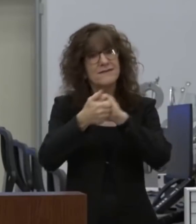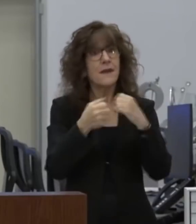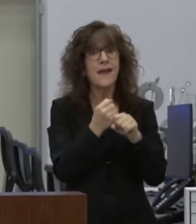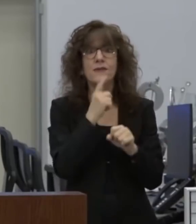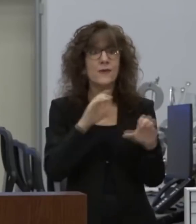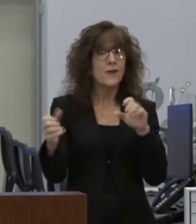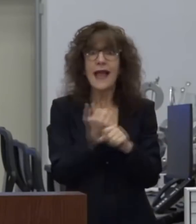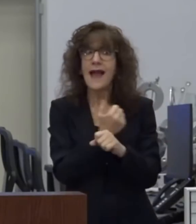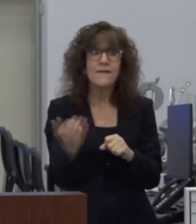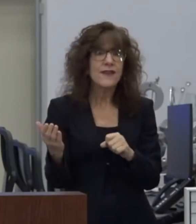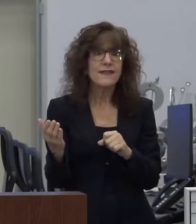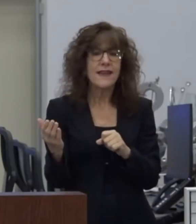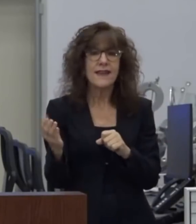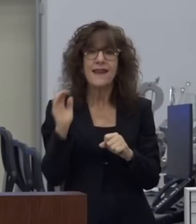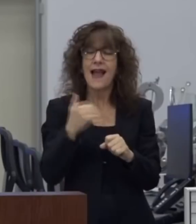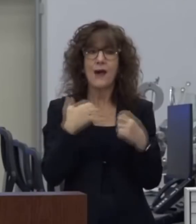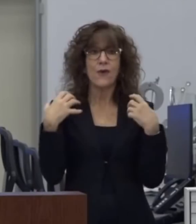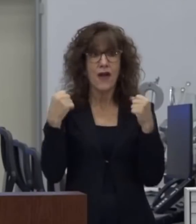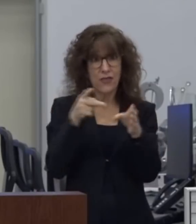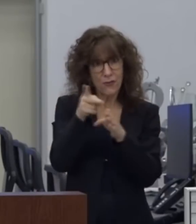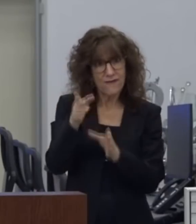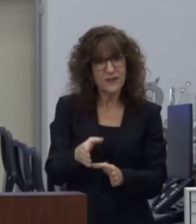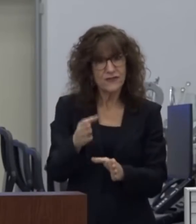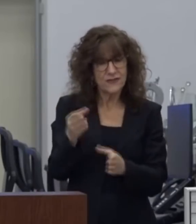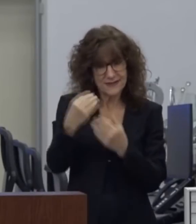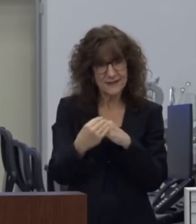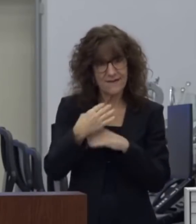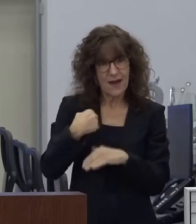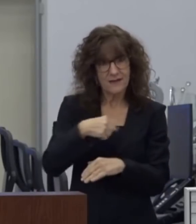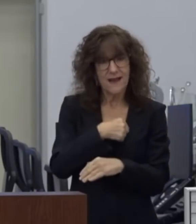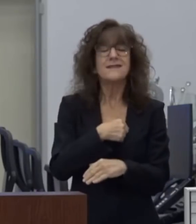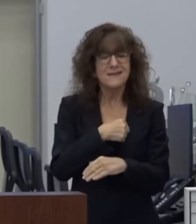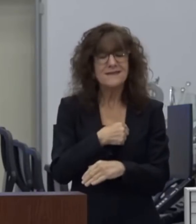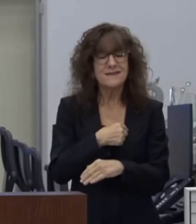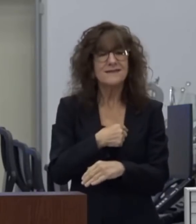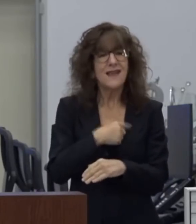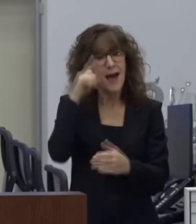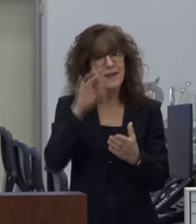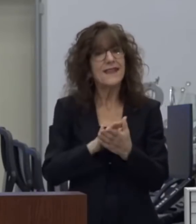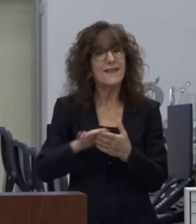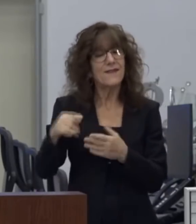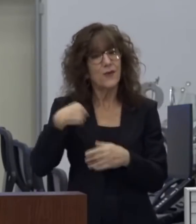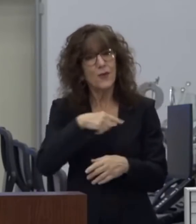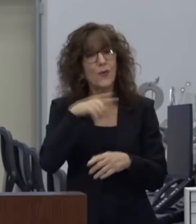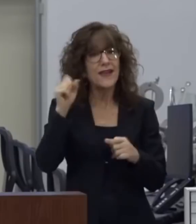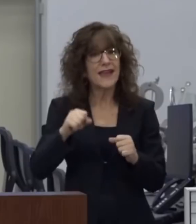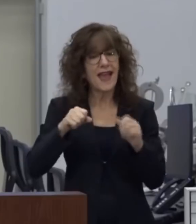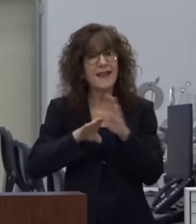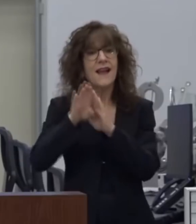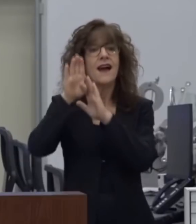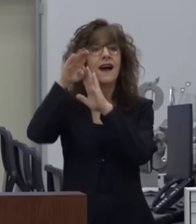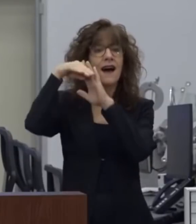that we're doing everything that our health professionals are advising, I believe that we will once again be able to get this curve